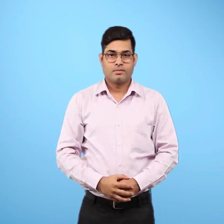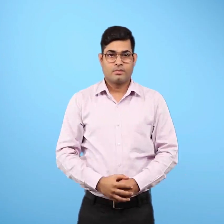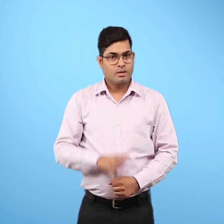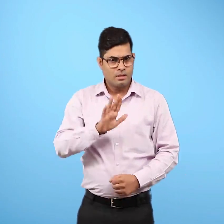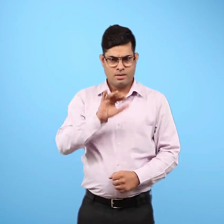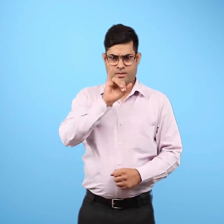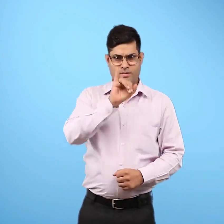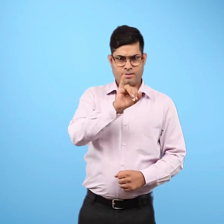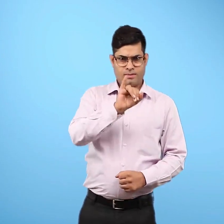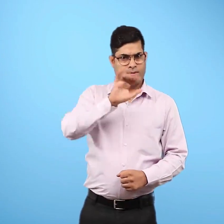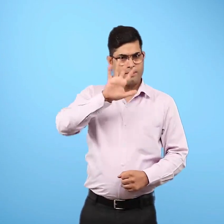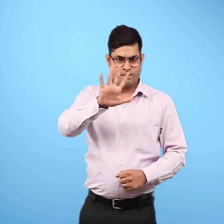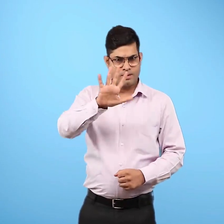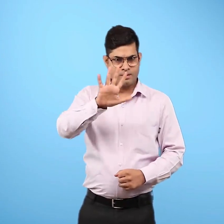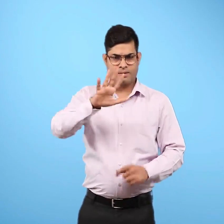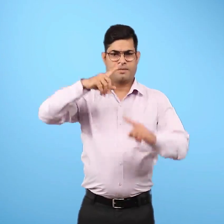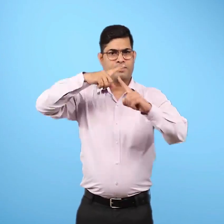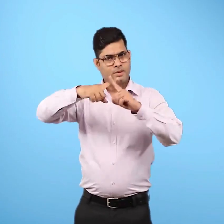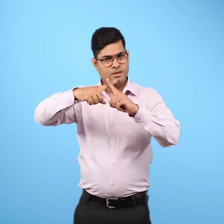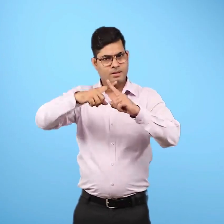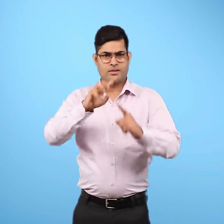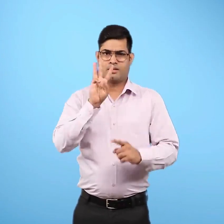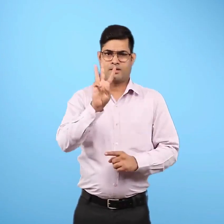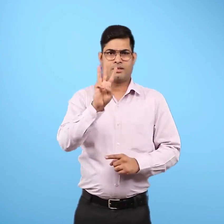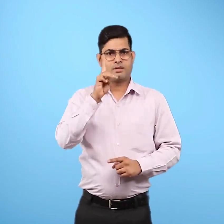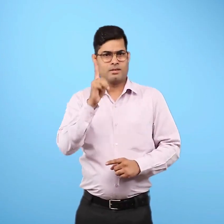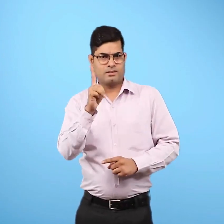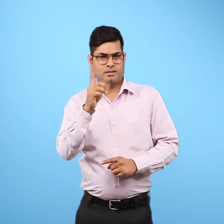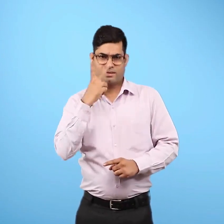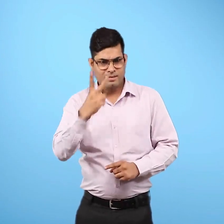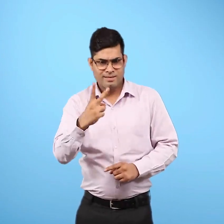we can multiply 65 with 31 in 2 steps.